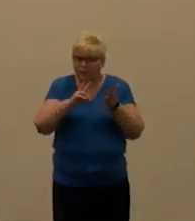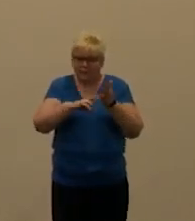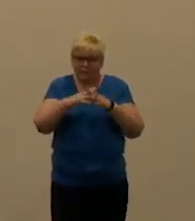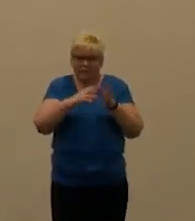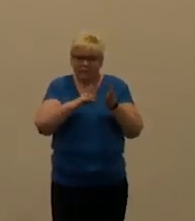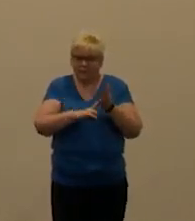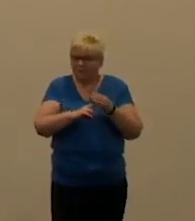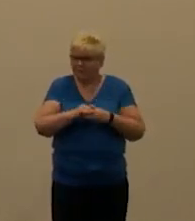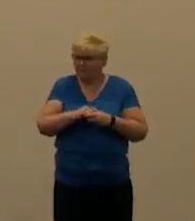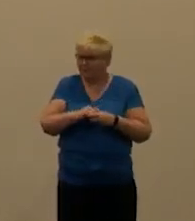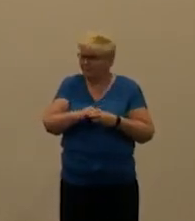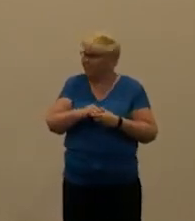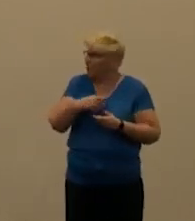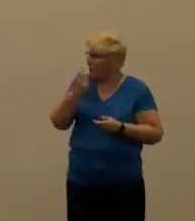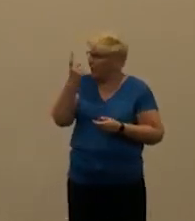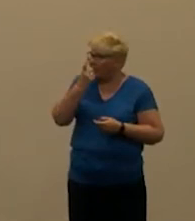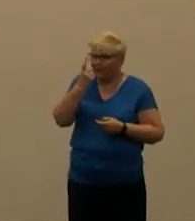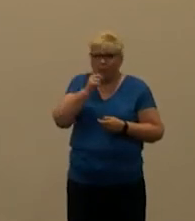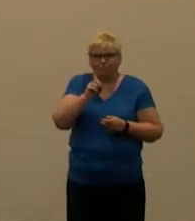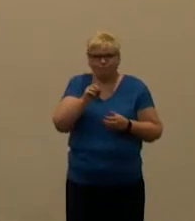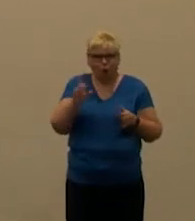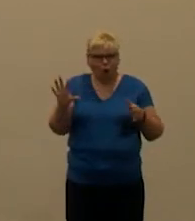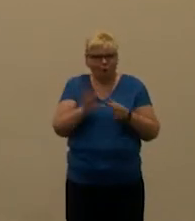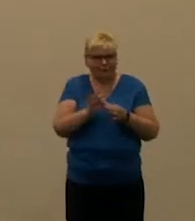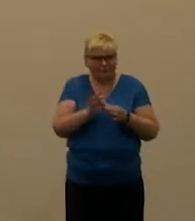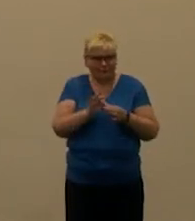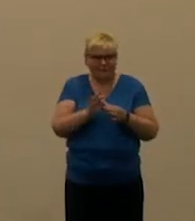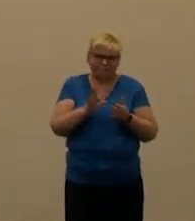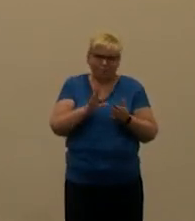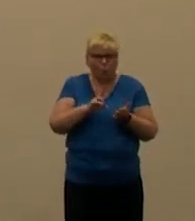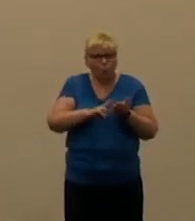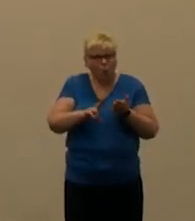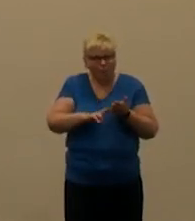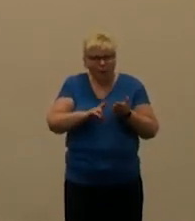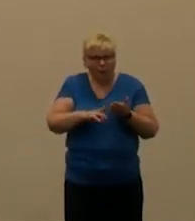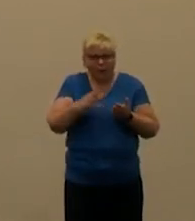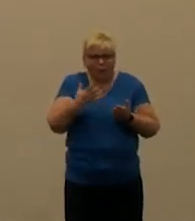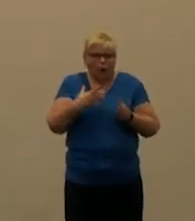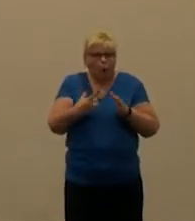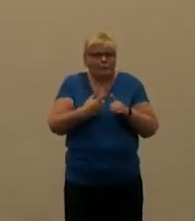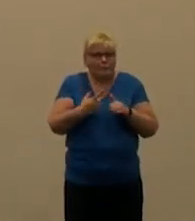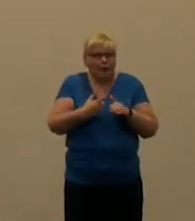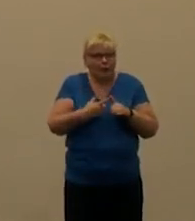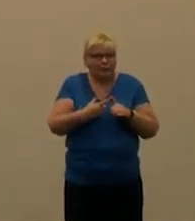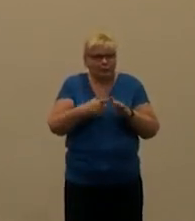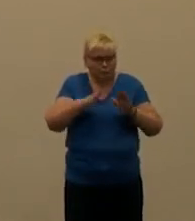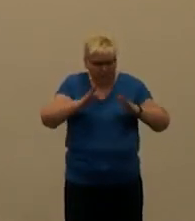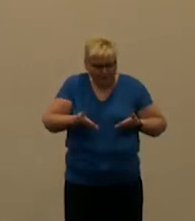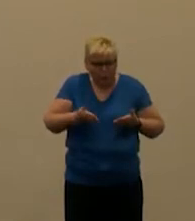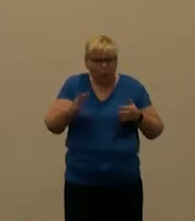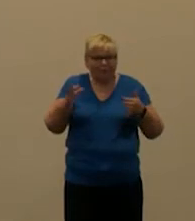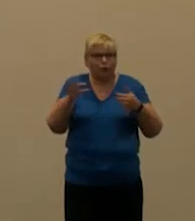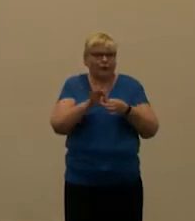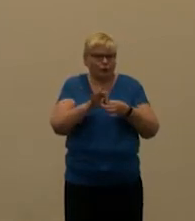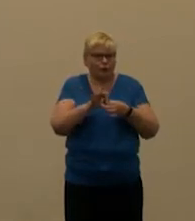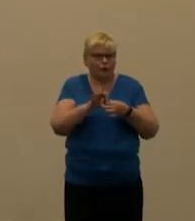hub itself, we are thinking about the connectivity. Normally, we have automatically a hub-to-hub connection, so